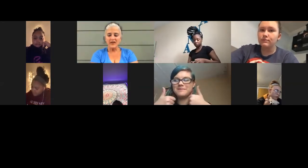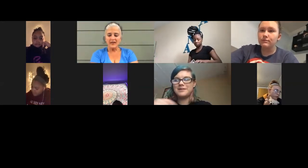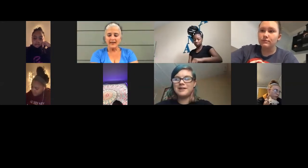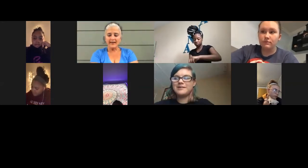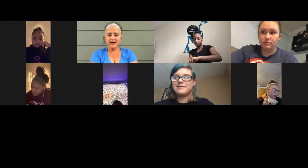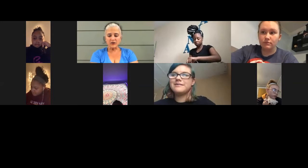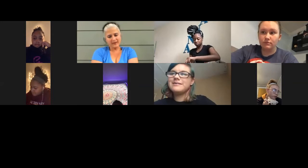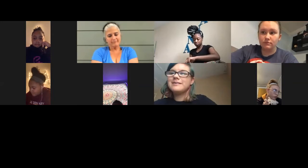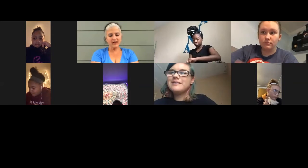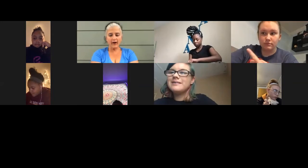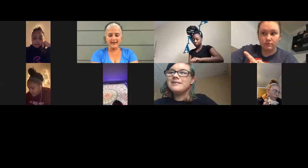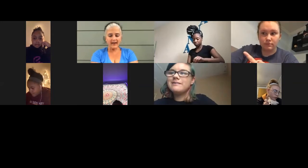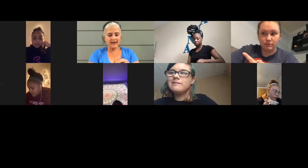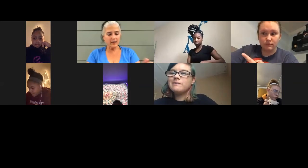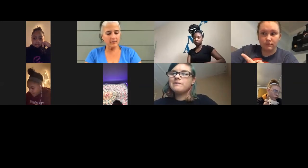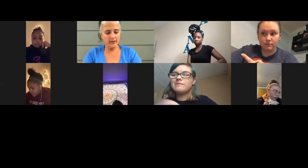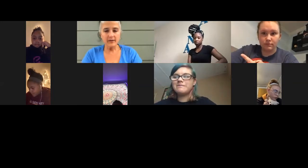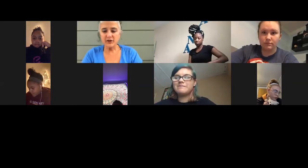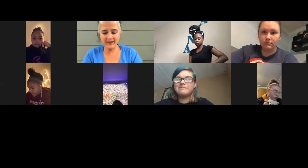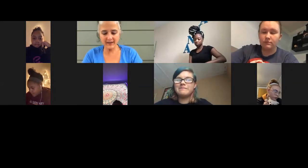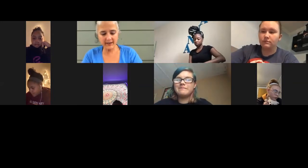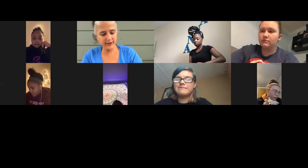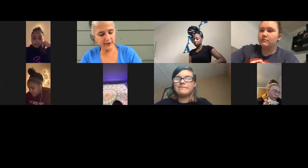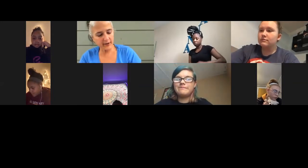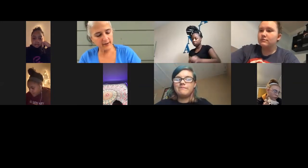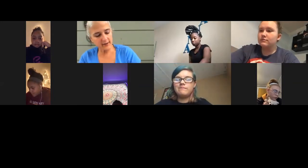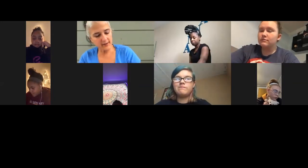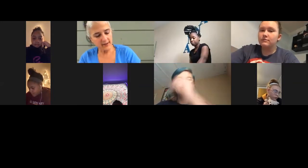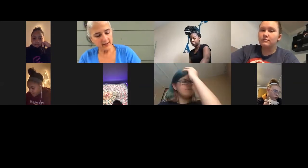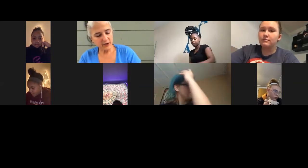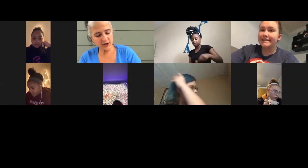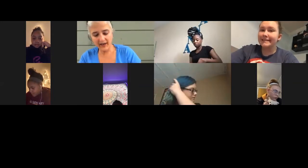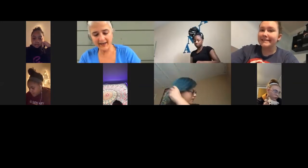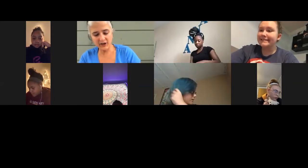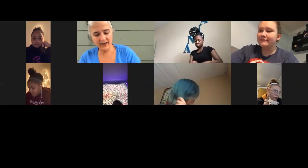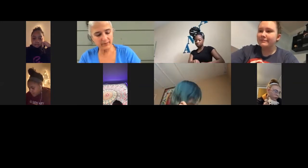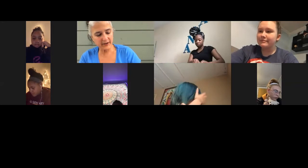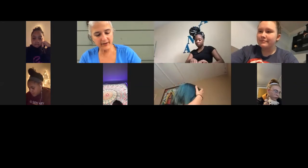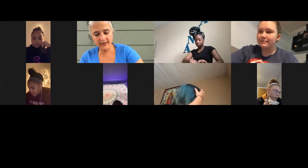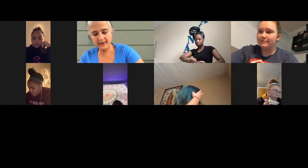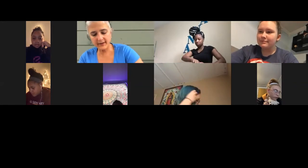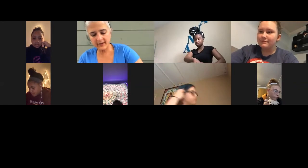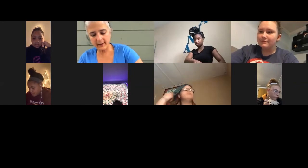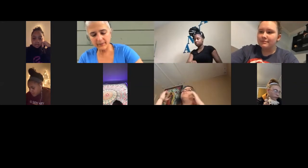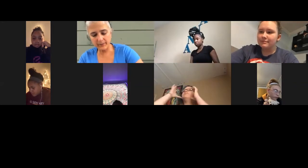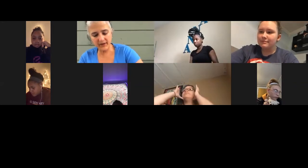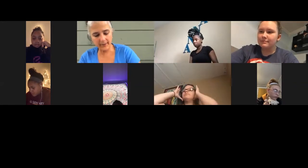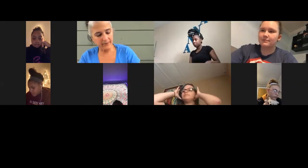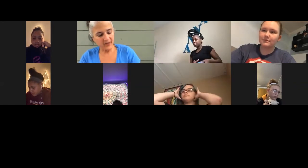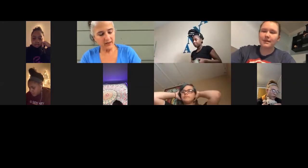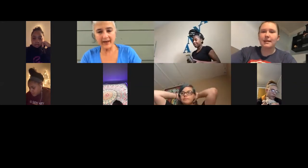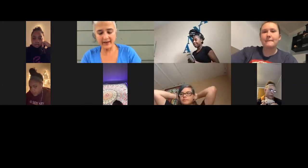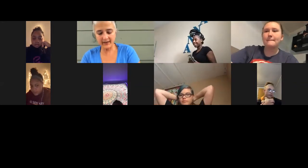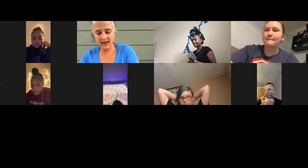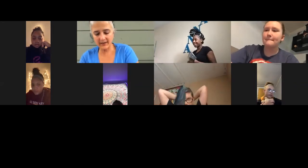Cool. Wait. All right. Jazzy's here. Janaya and Jasmine are in.